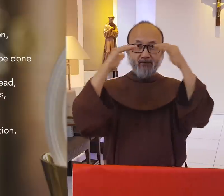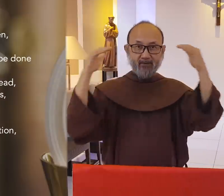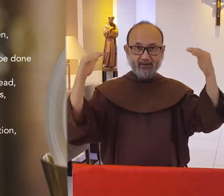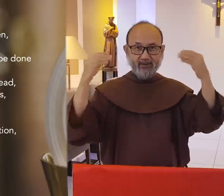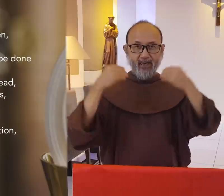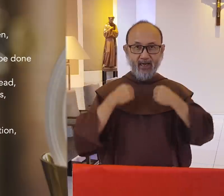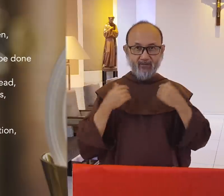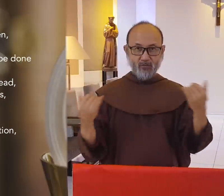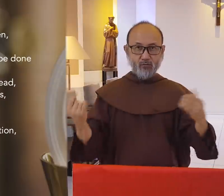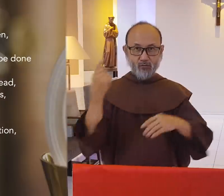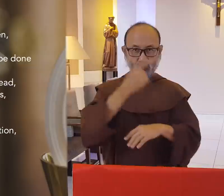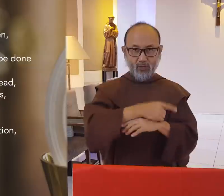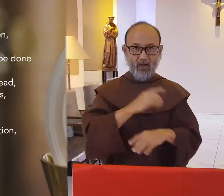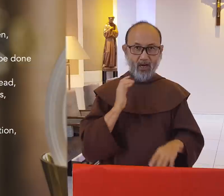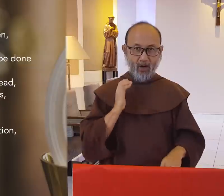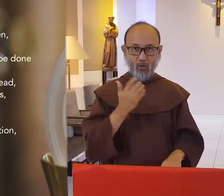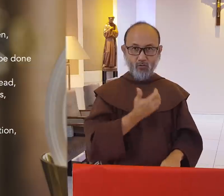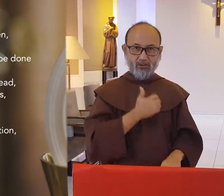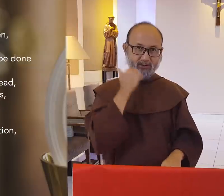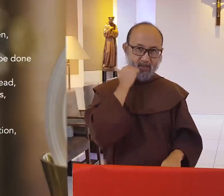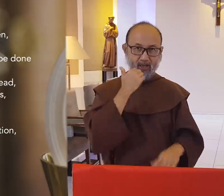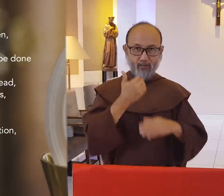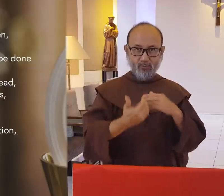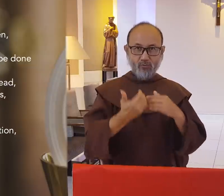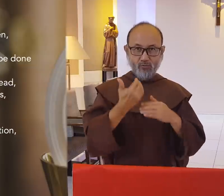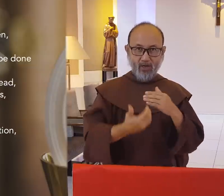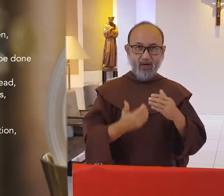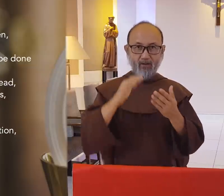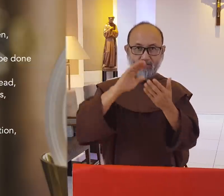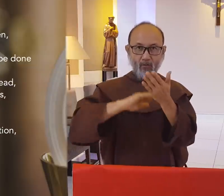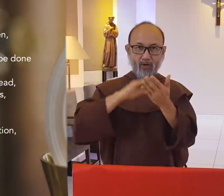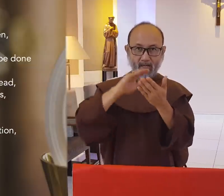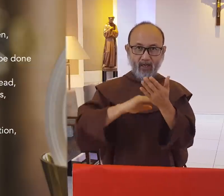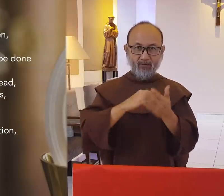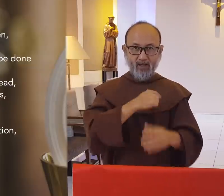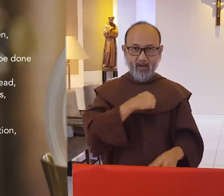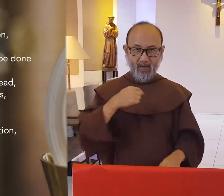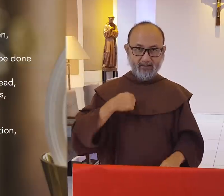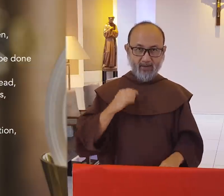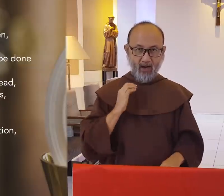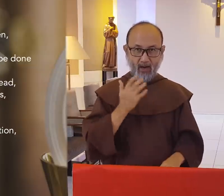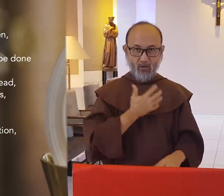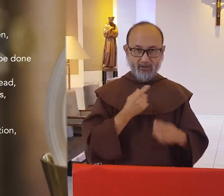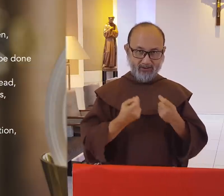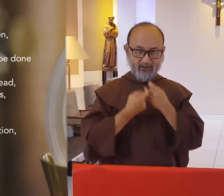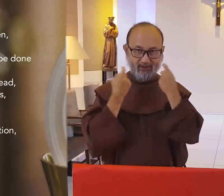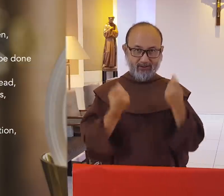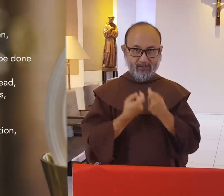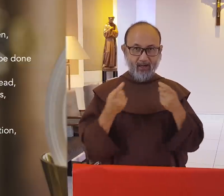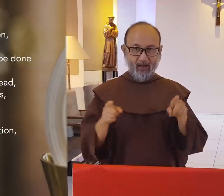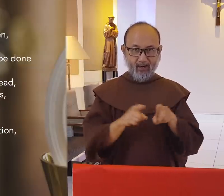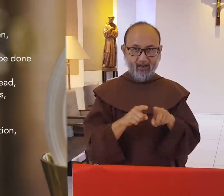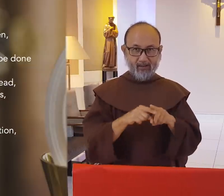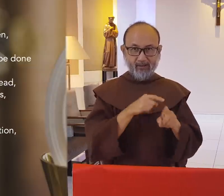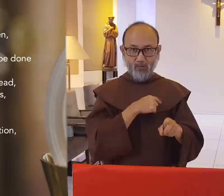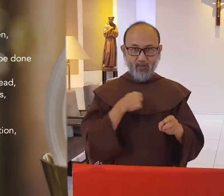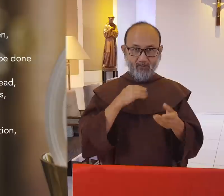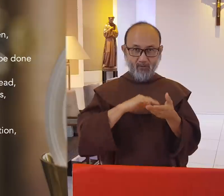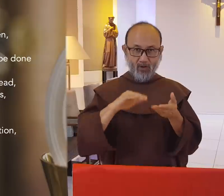in heaven. Give us this day our daily bread, and forgive us our trespasses, as we forgive those